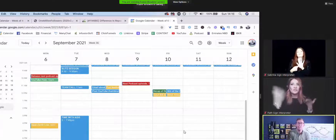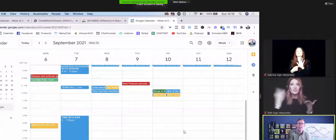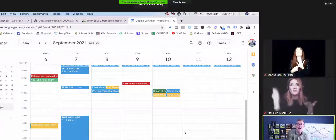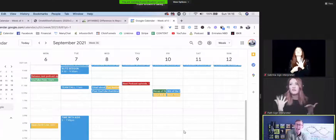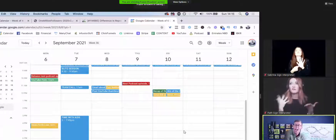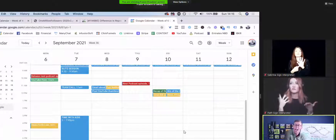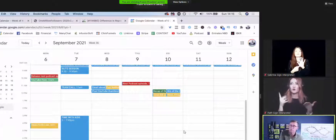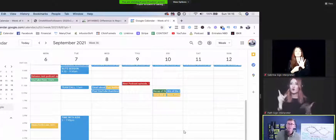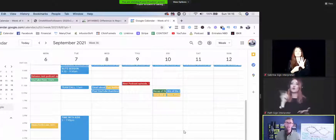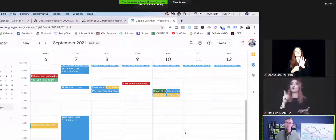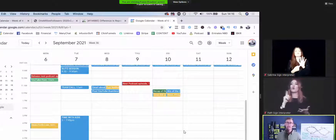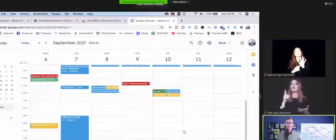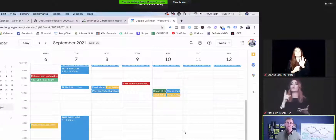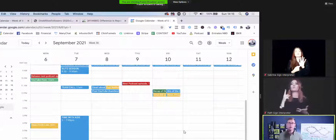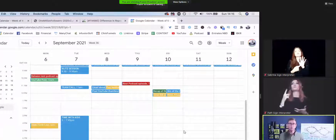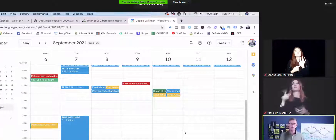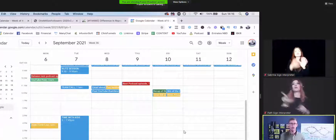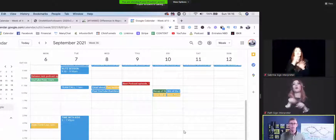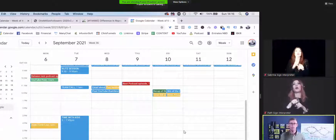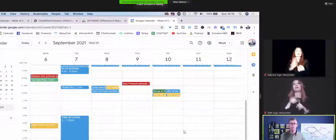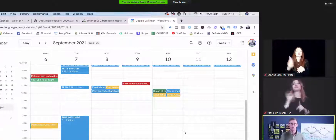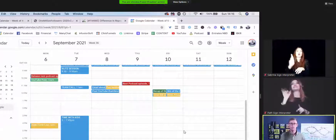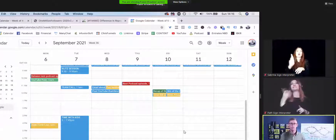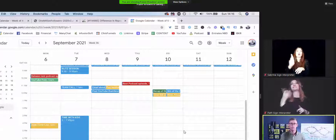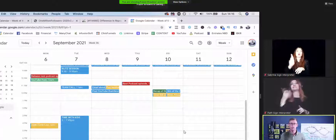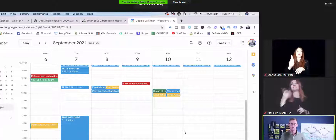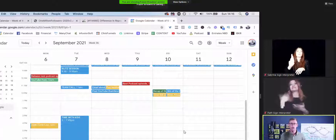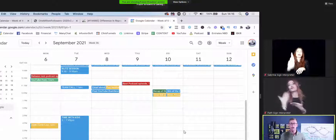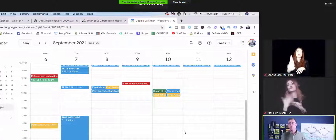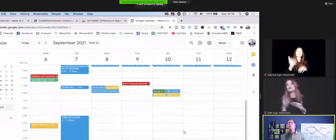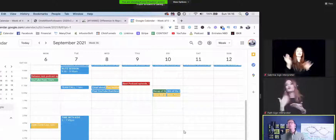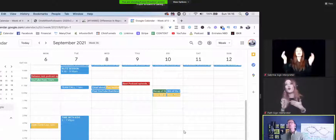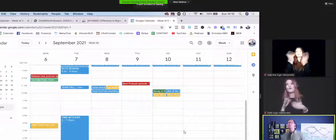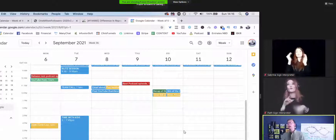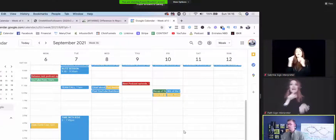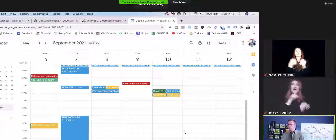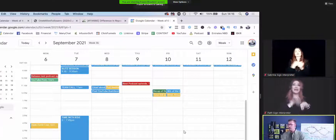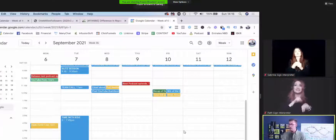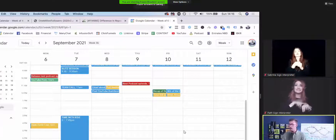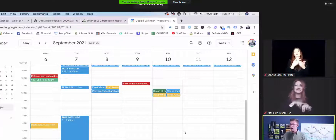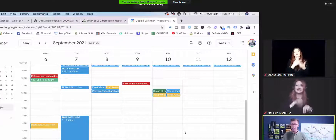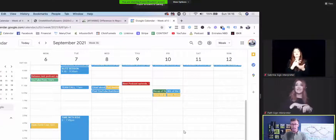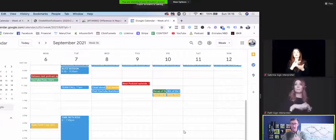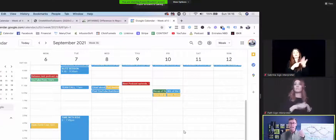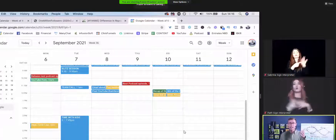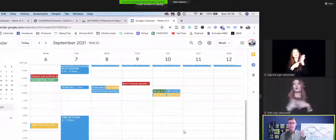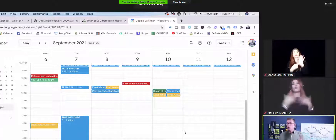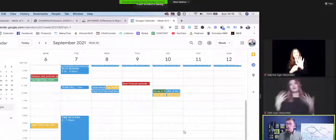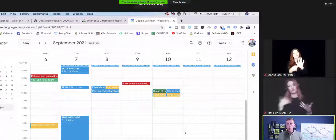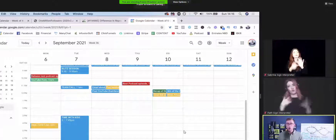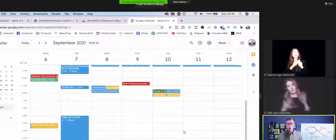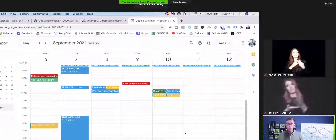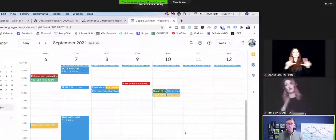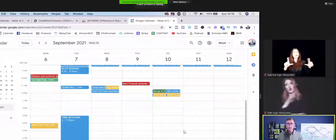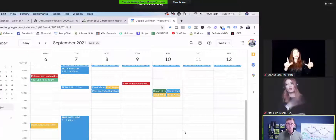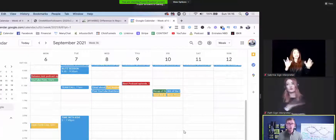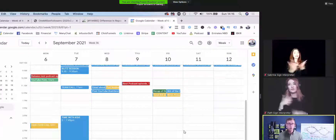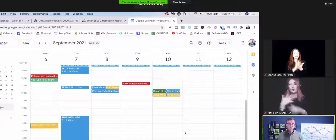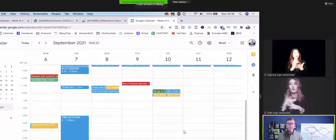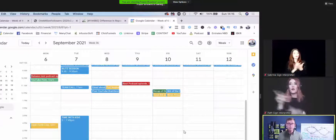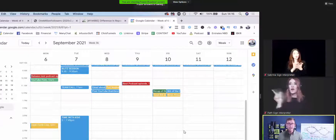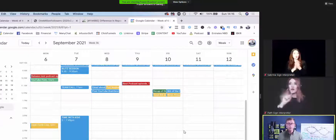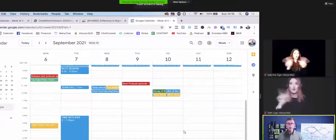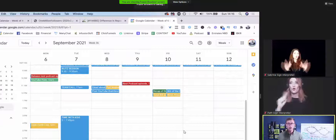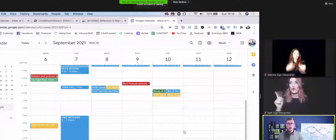plan everything in my week. If someone says to me, I'll say, hey, hey, could you get on a call at like Tuesday,